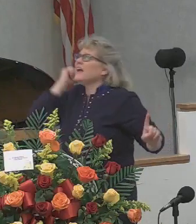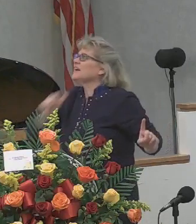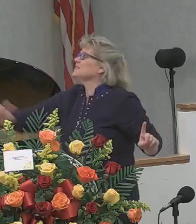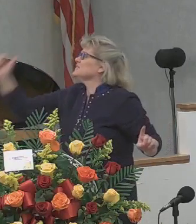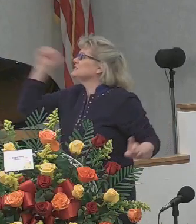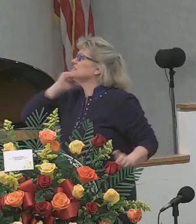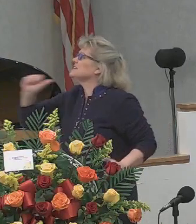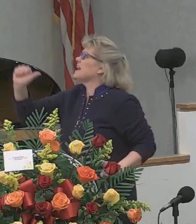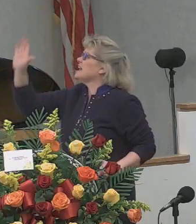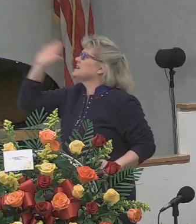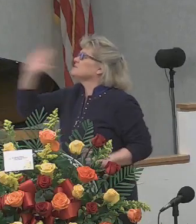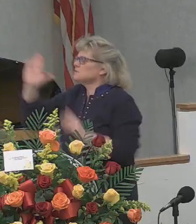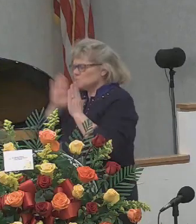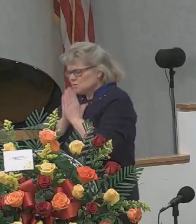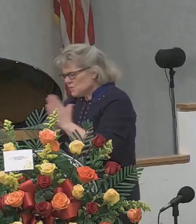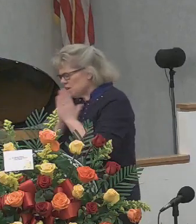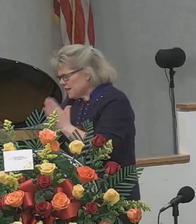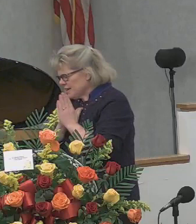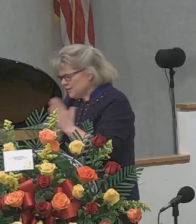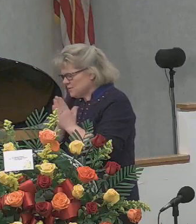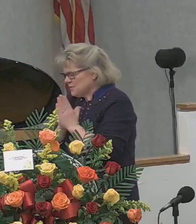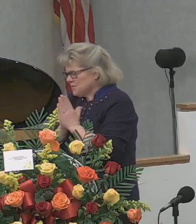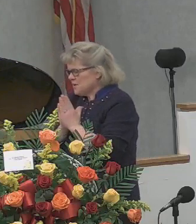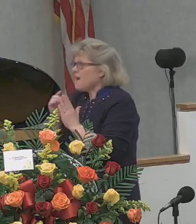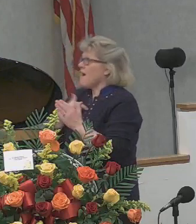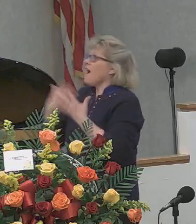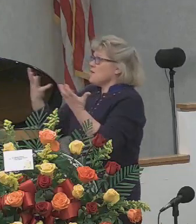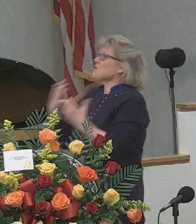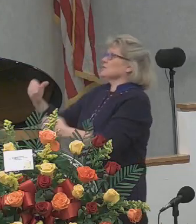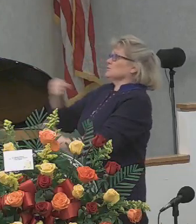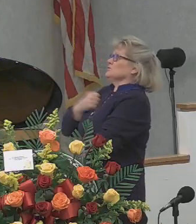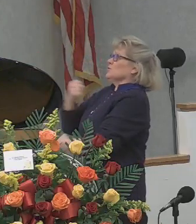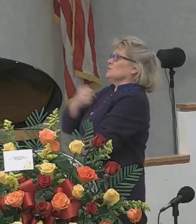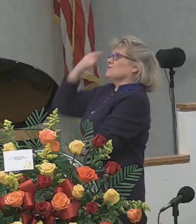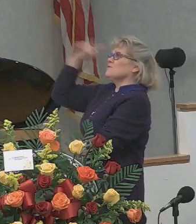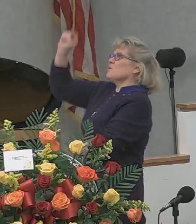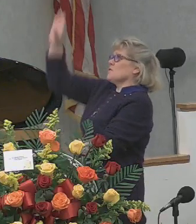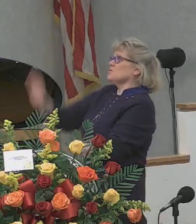day by day this is his prayer, to be a soldier of the cross.